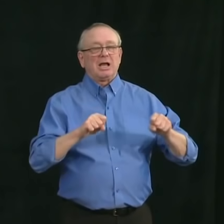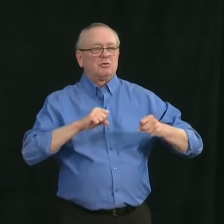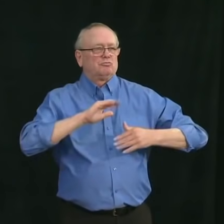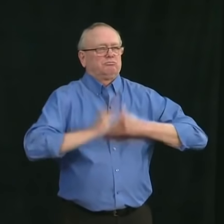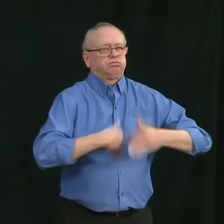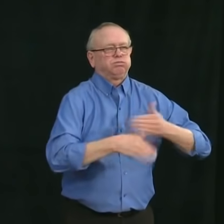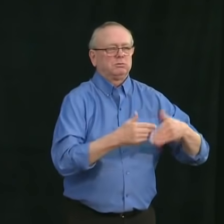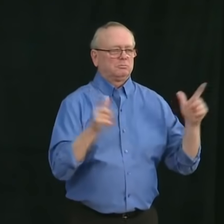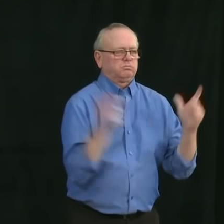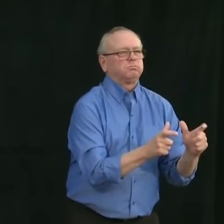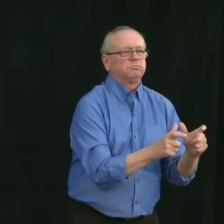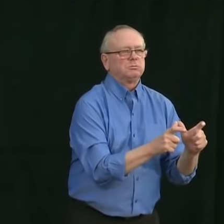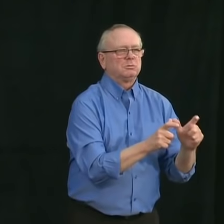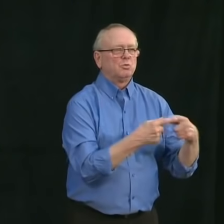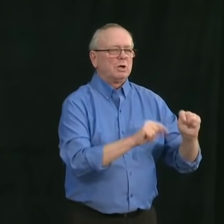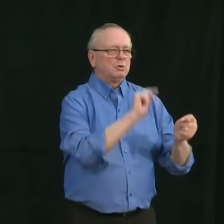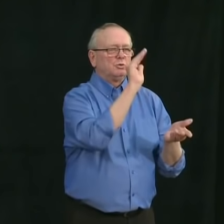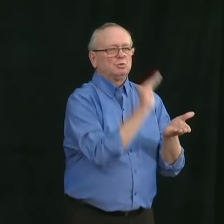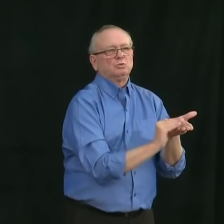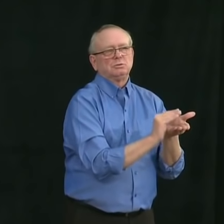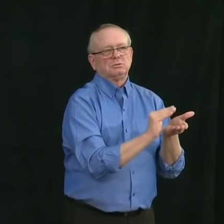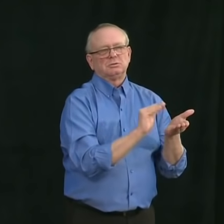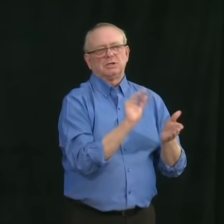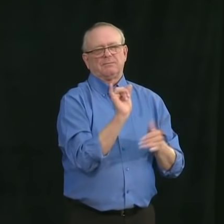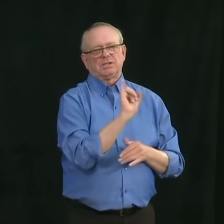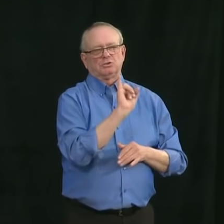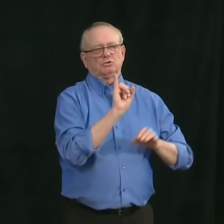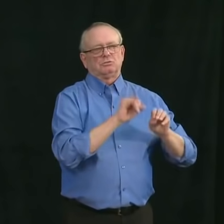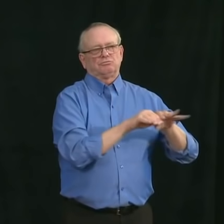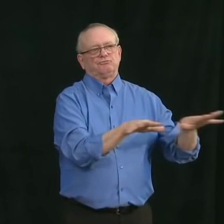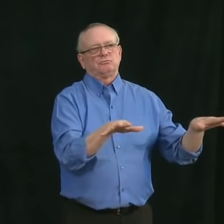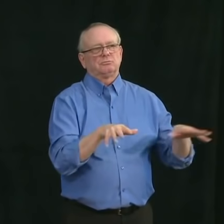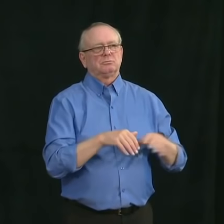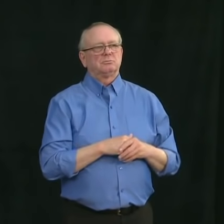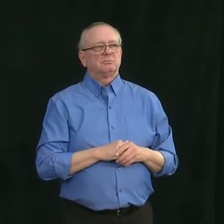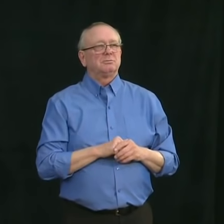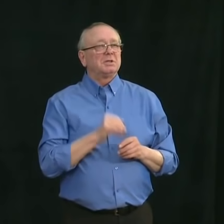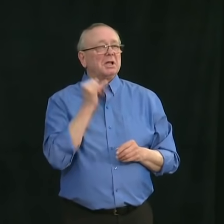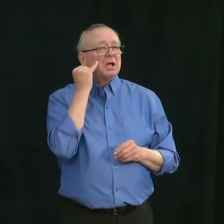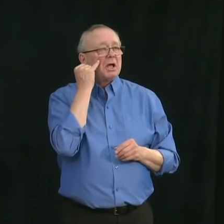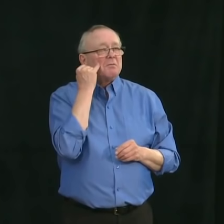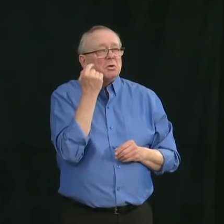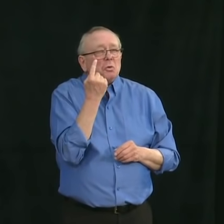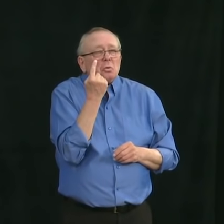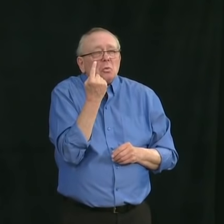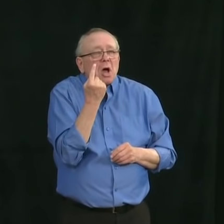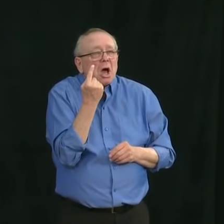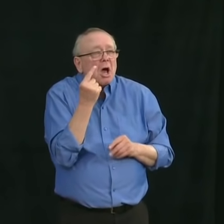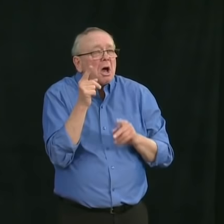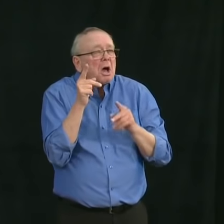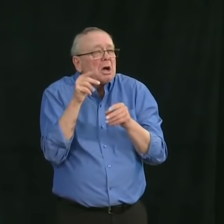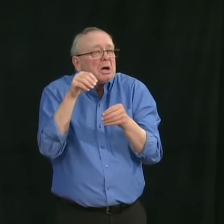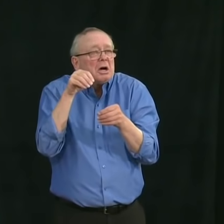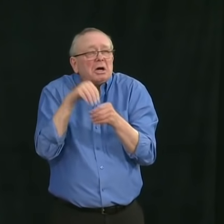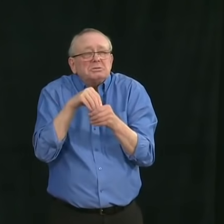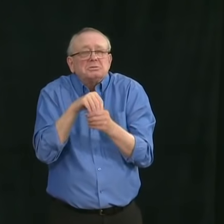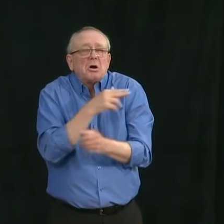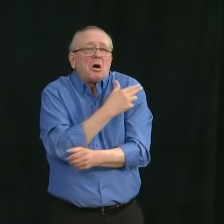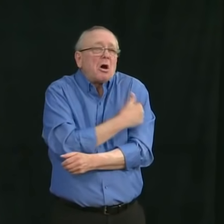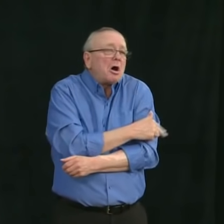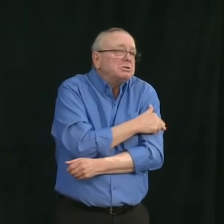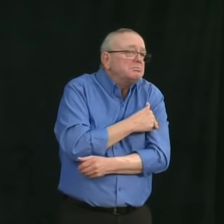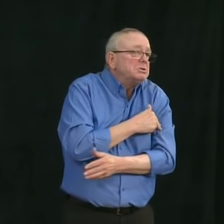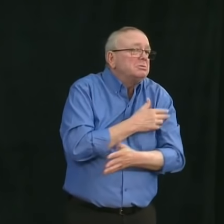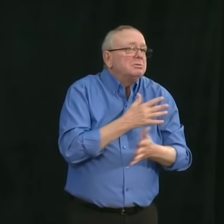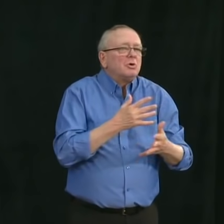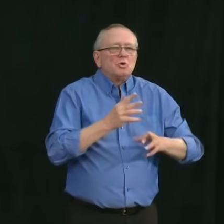infections. Precautionary steps are taken when even a single case is identified at an acute care facility. And I'd like to remind you